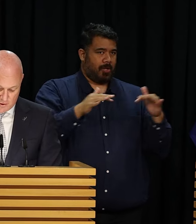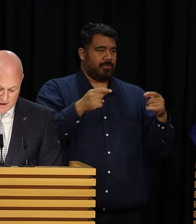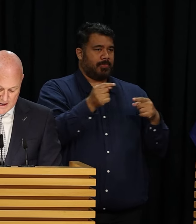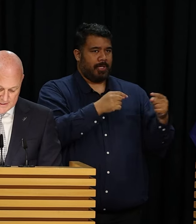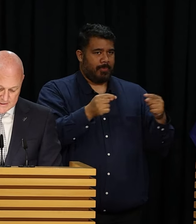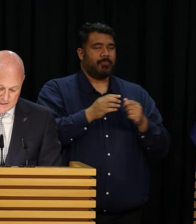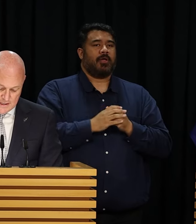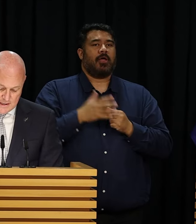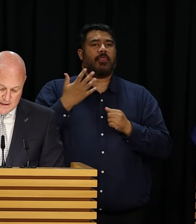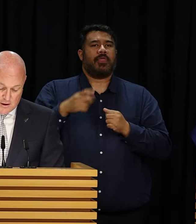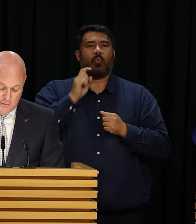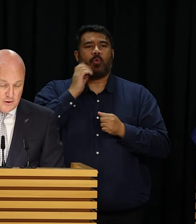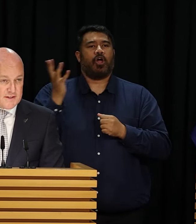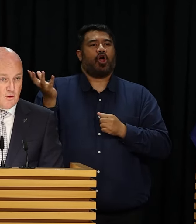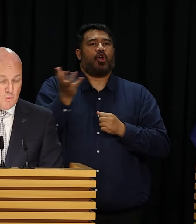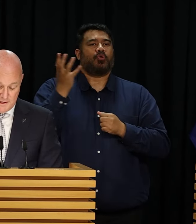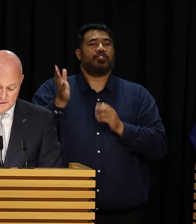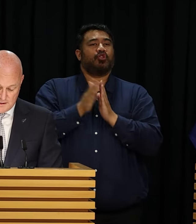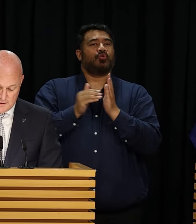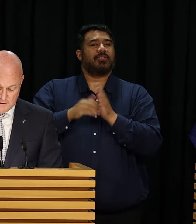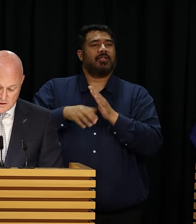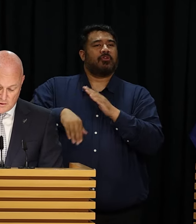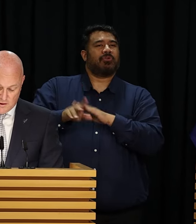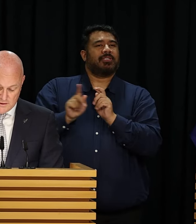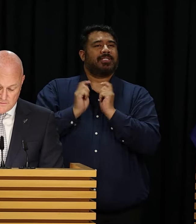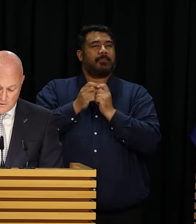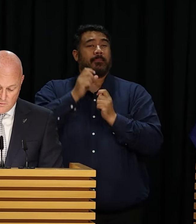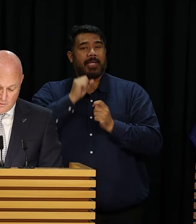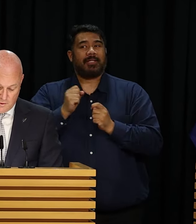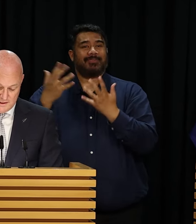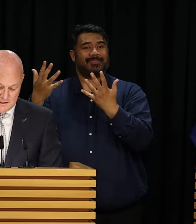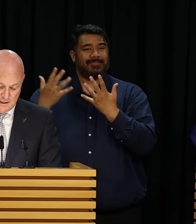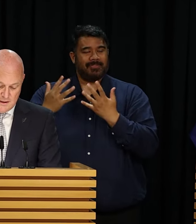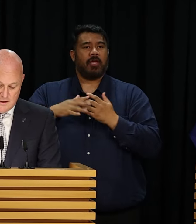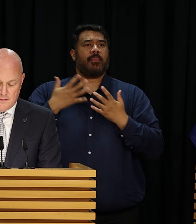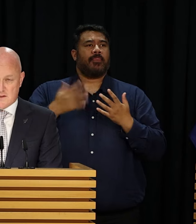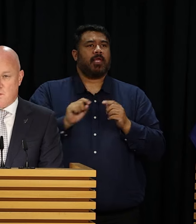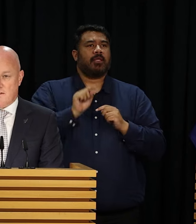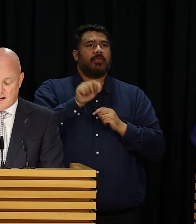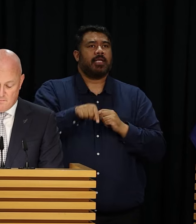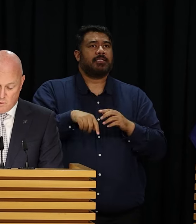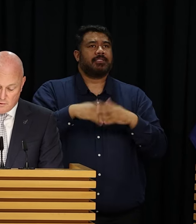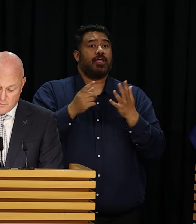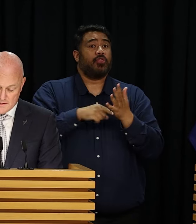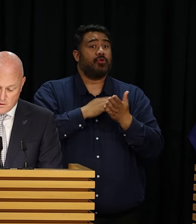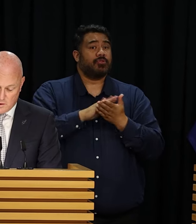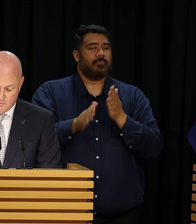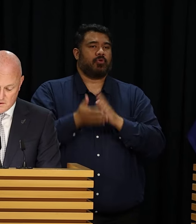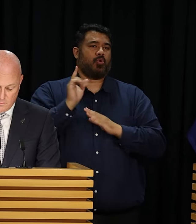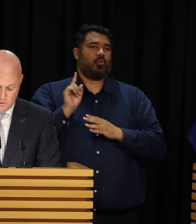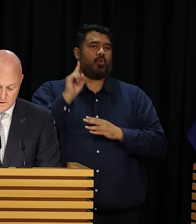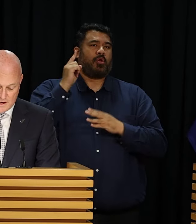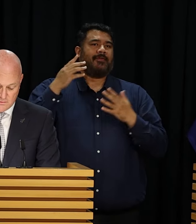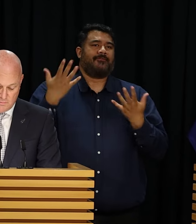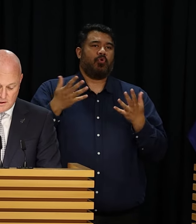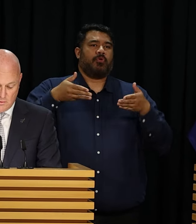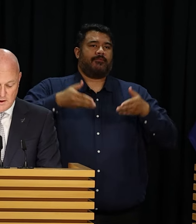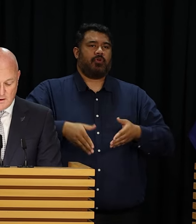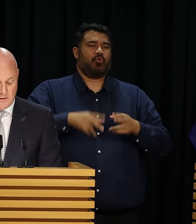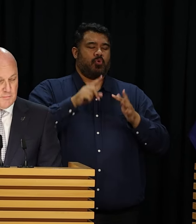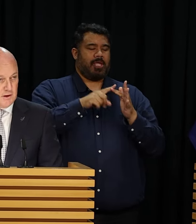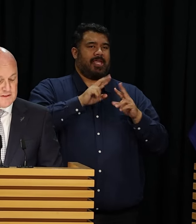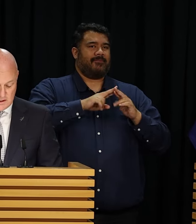side at Premier House. On Thursday, I will be attending FSO Collins' funeral in Auckland. And this week, the government will progress the Auckland Regional Fuel Tax